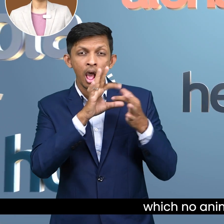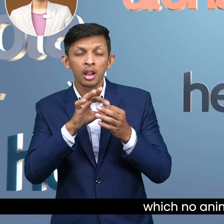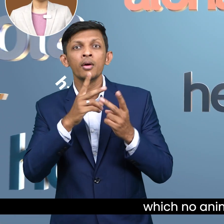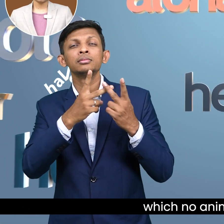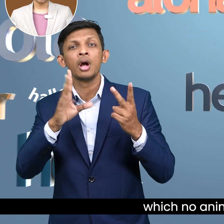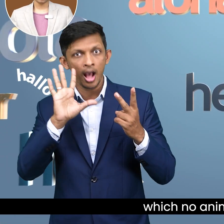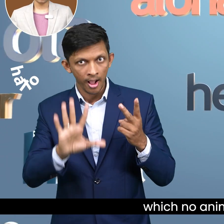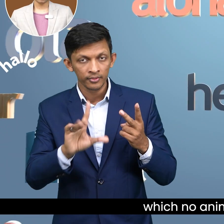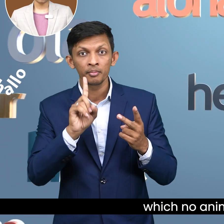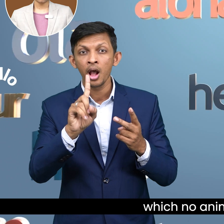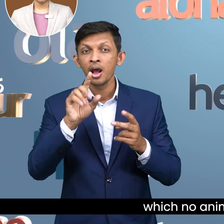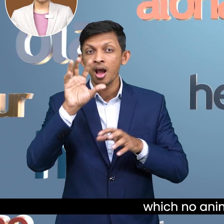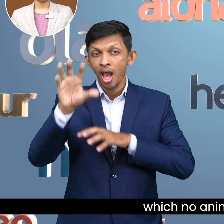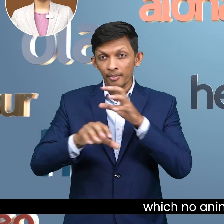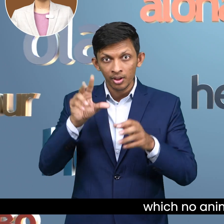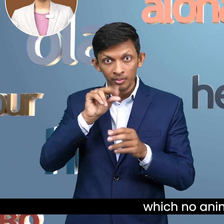do.